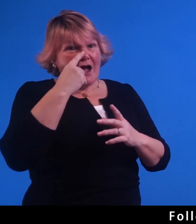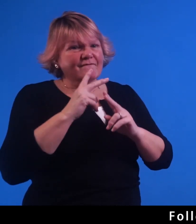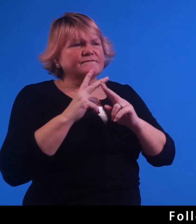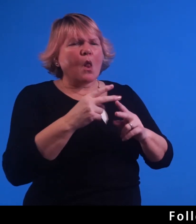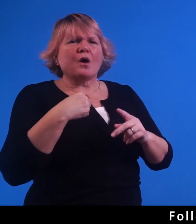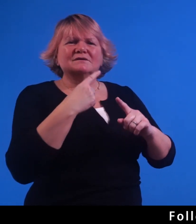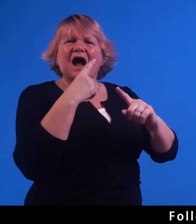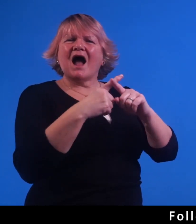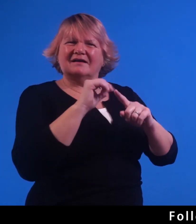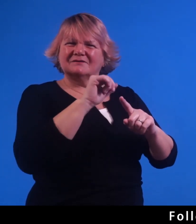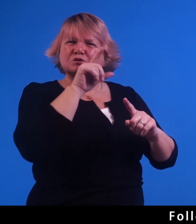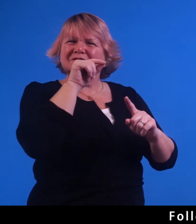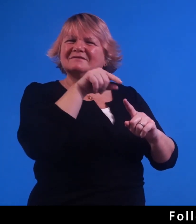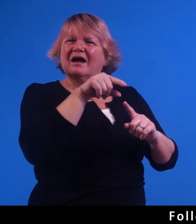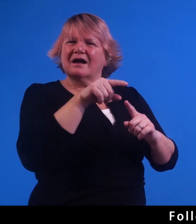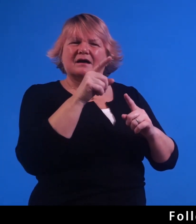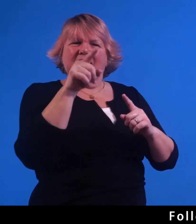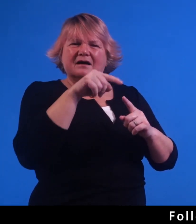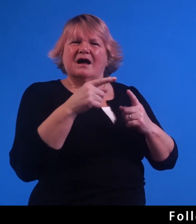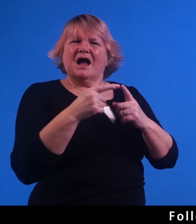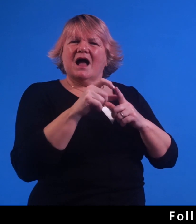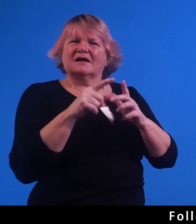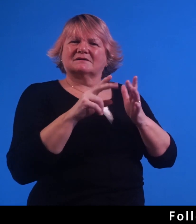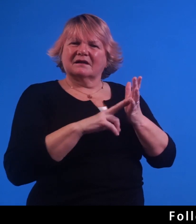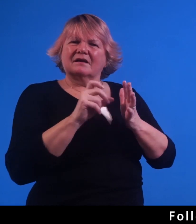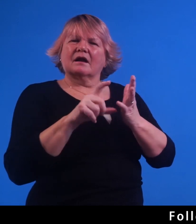Follow us on X at EdinCulture.